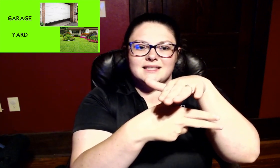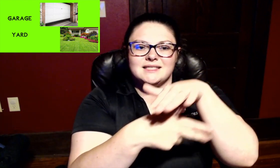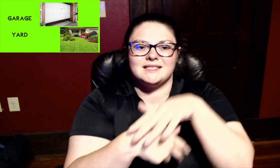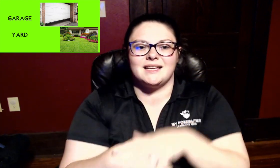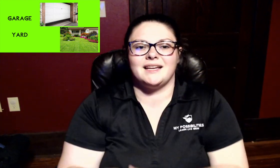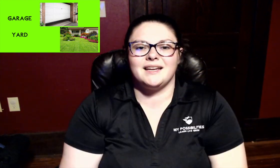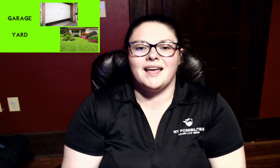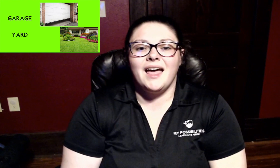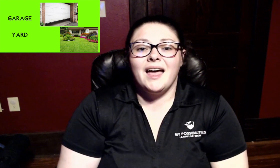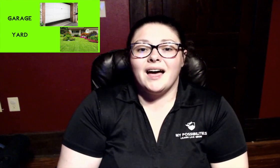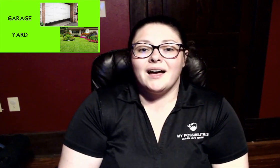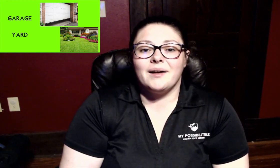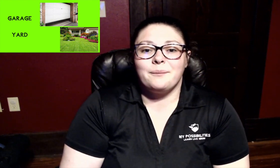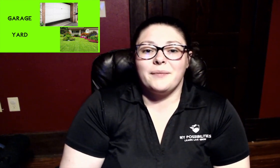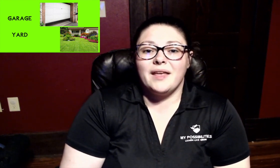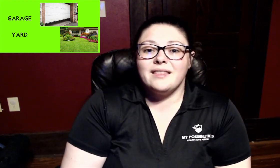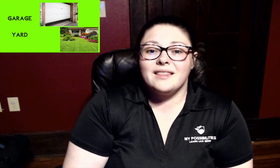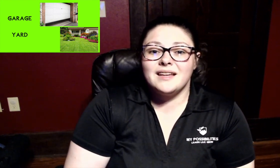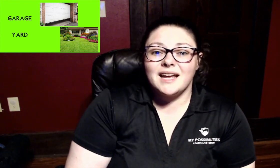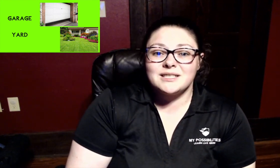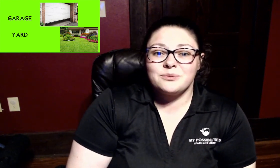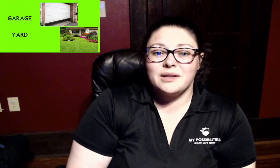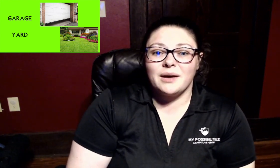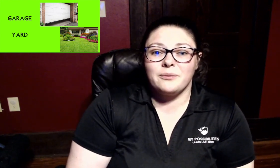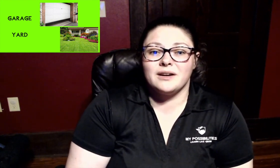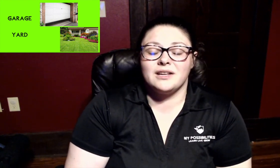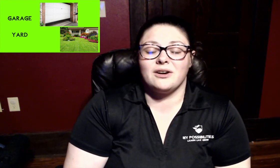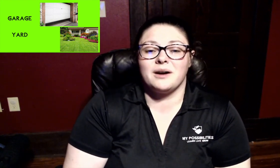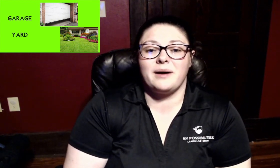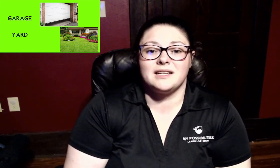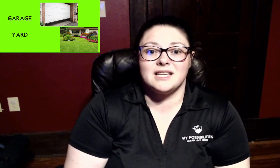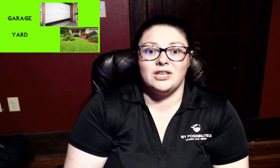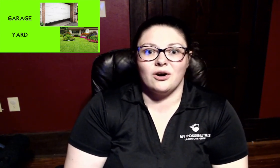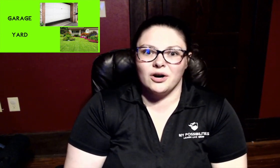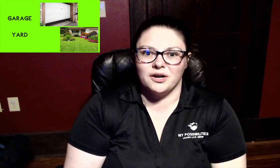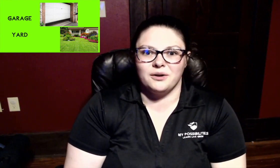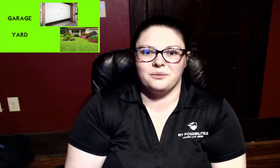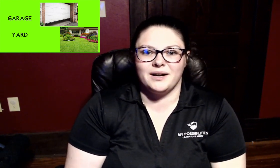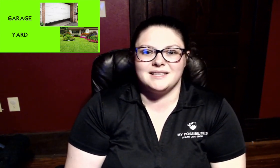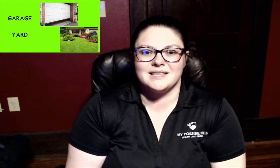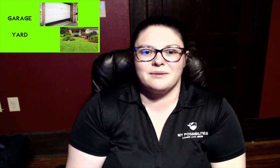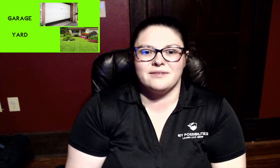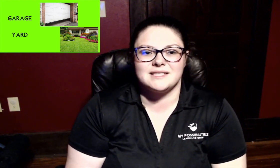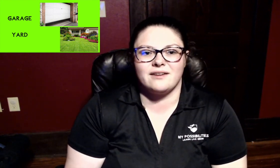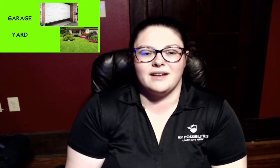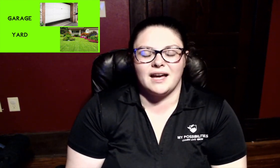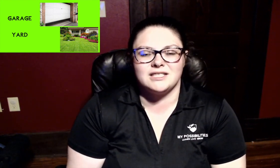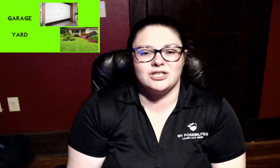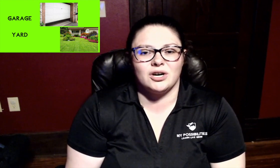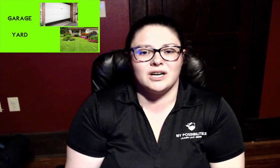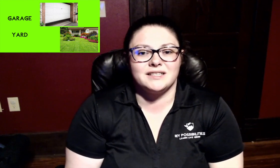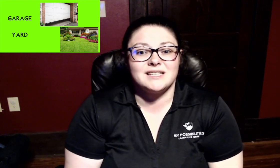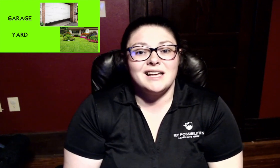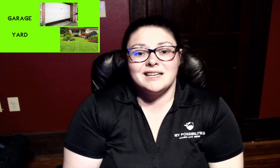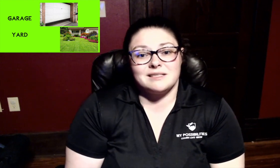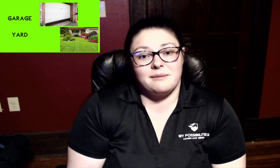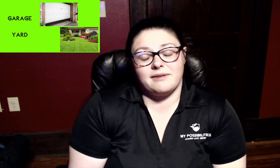sit. And then the next one that we're going to talk about is a yard, right? Some of us have nice yards. Some of us have